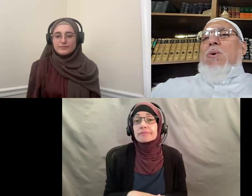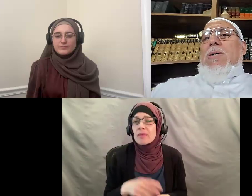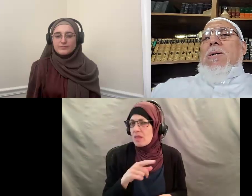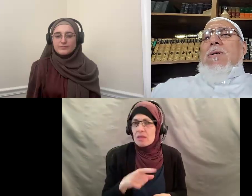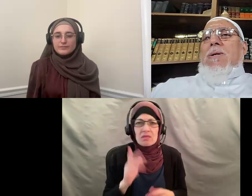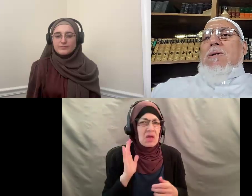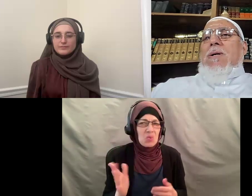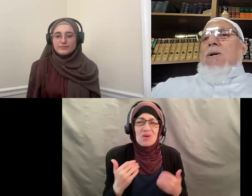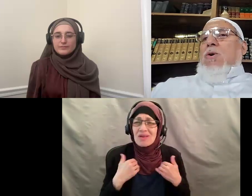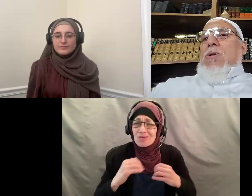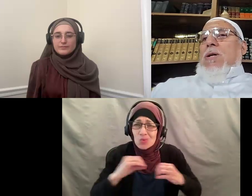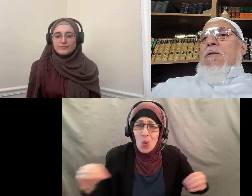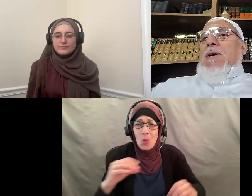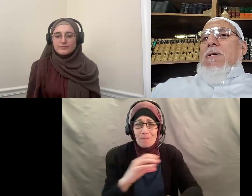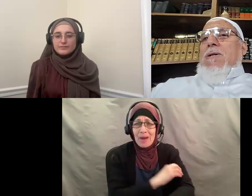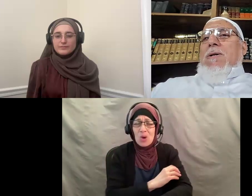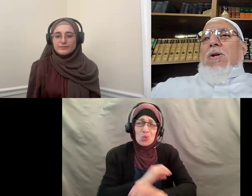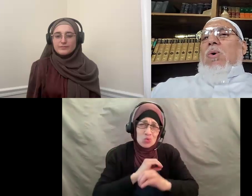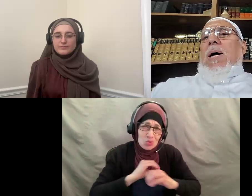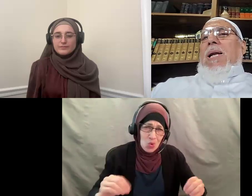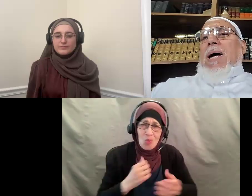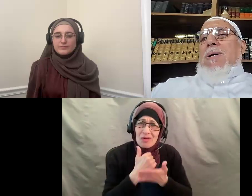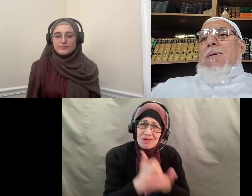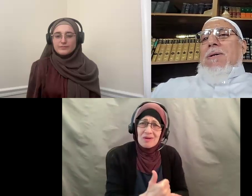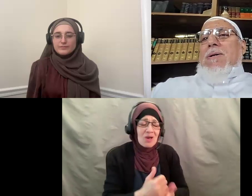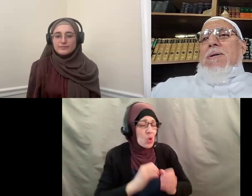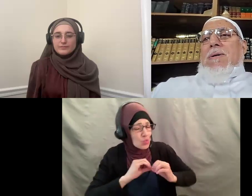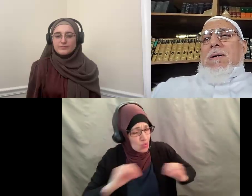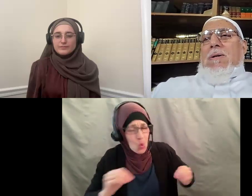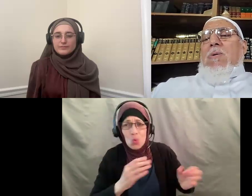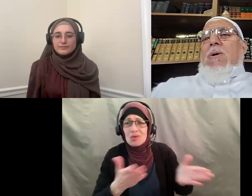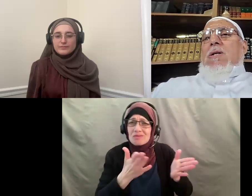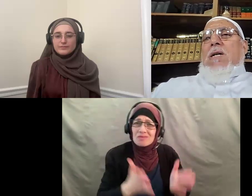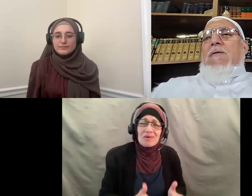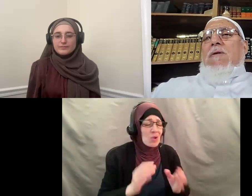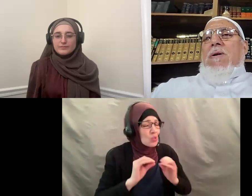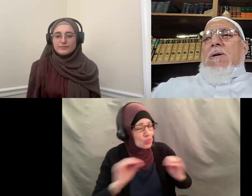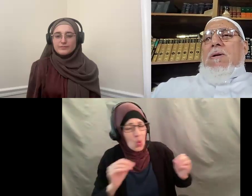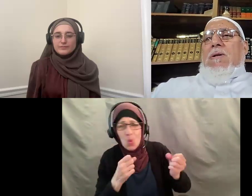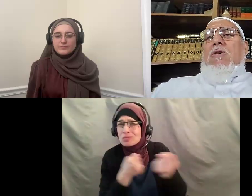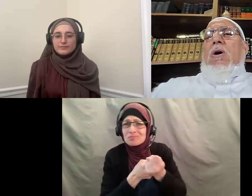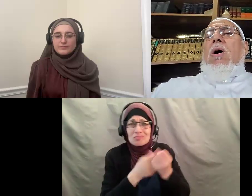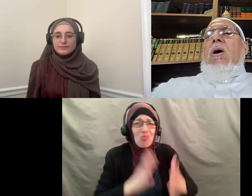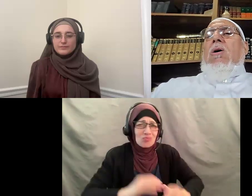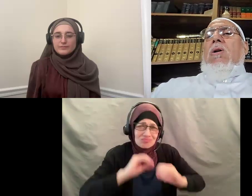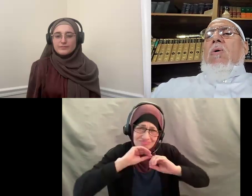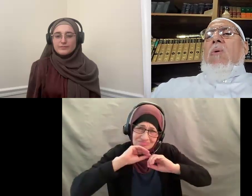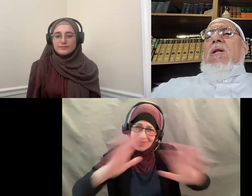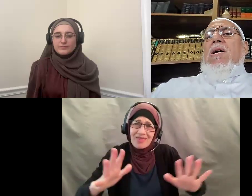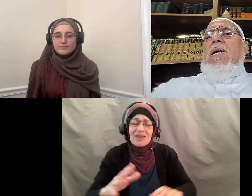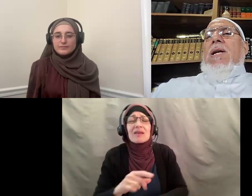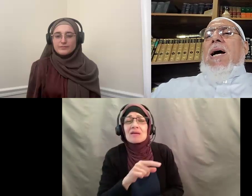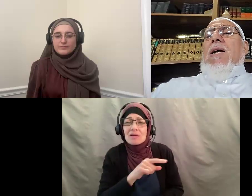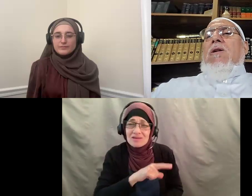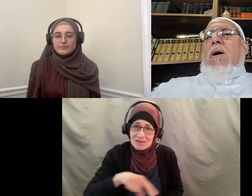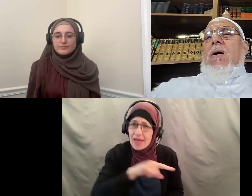helpers, no assistants, no servants, no allies. They will discover that all what